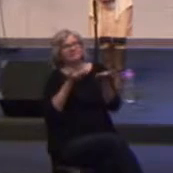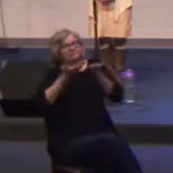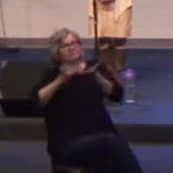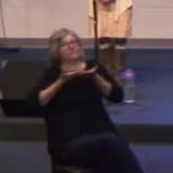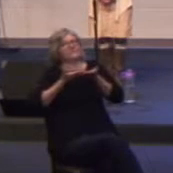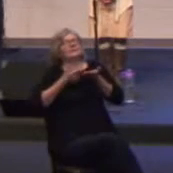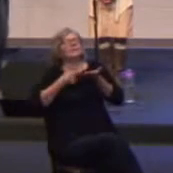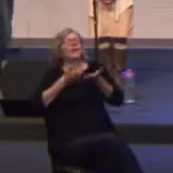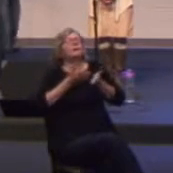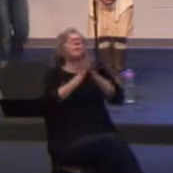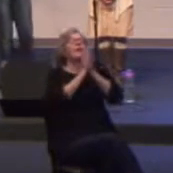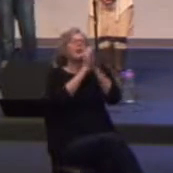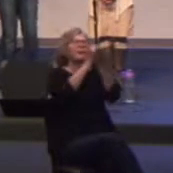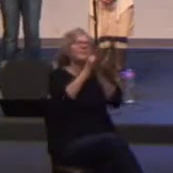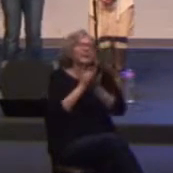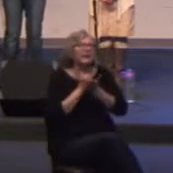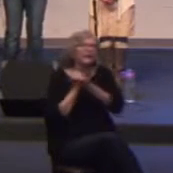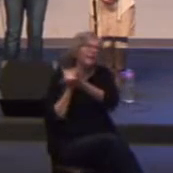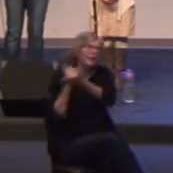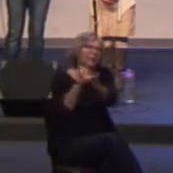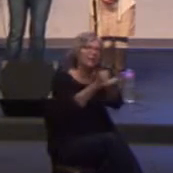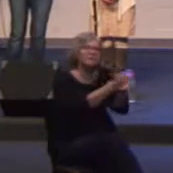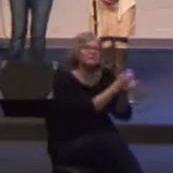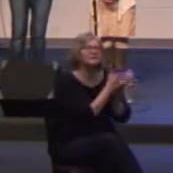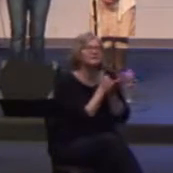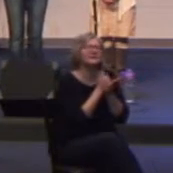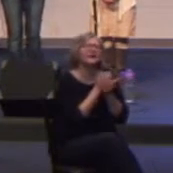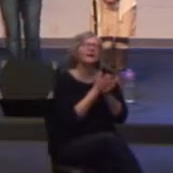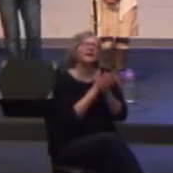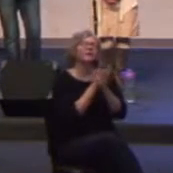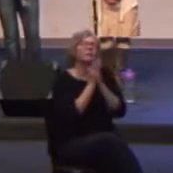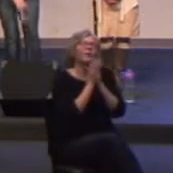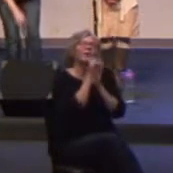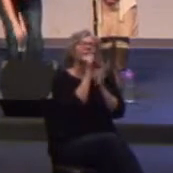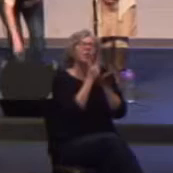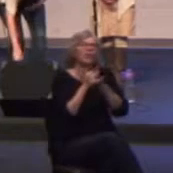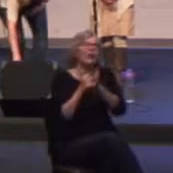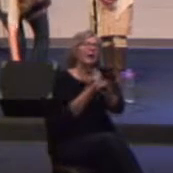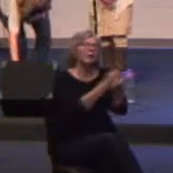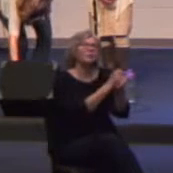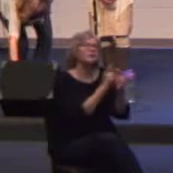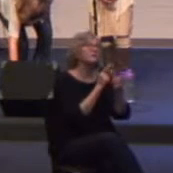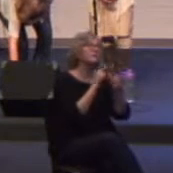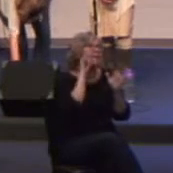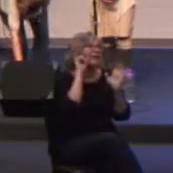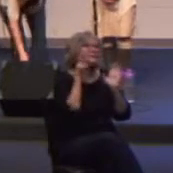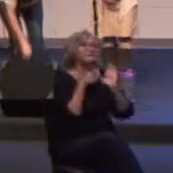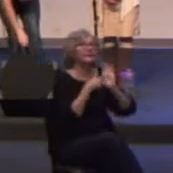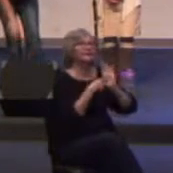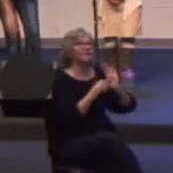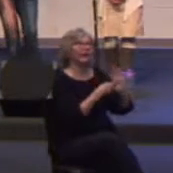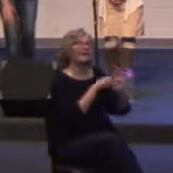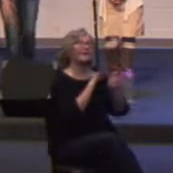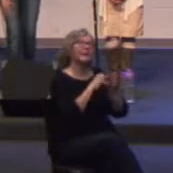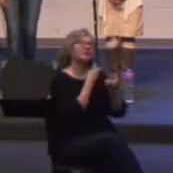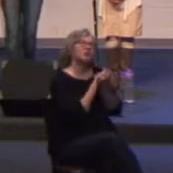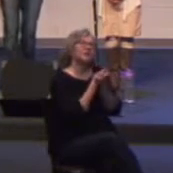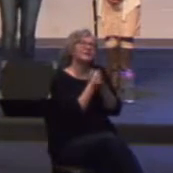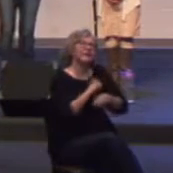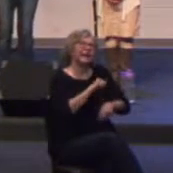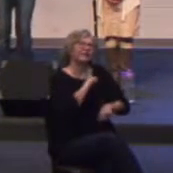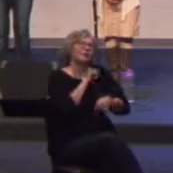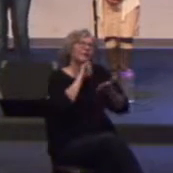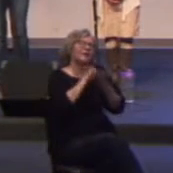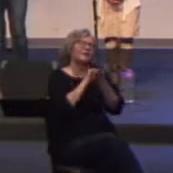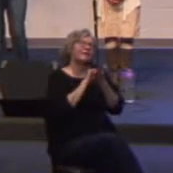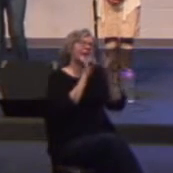help me and that you'd help us. That I pray that you would help us first identify those toxic attitudes that draw us